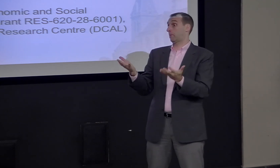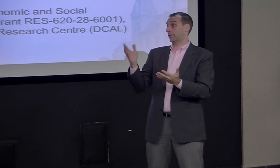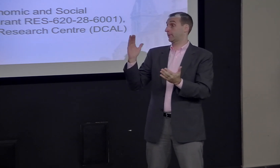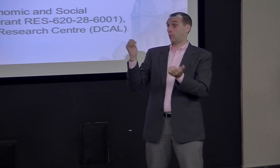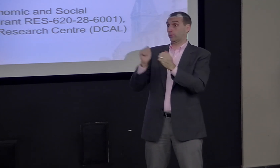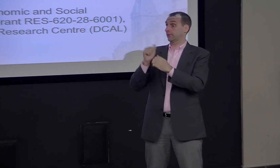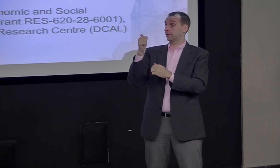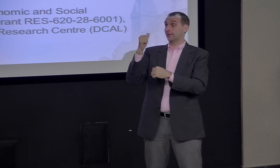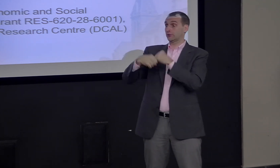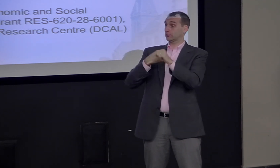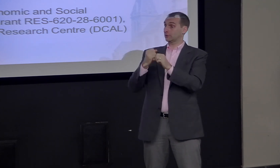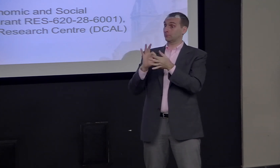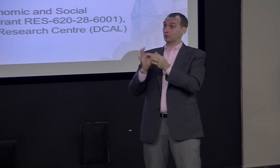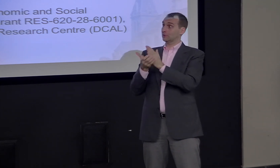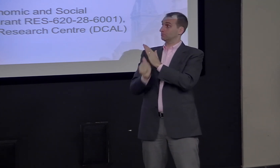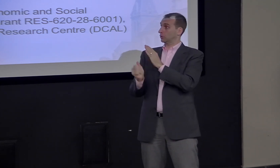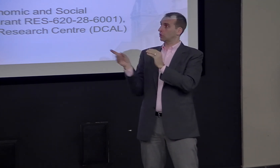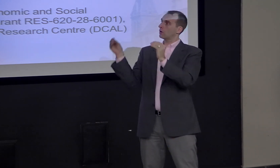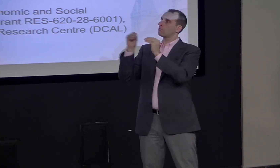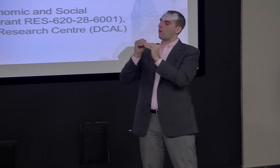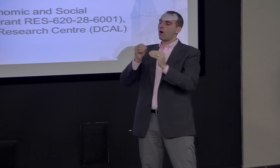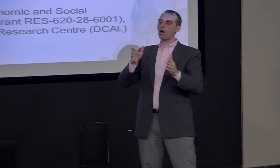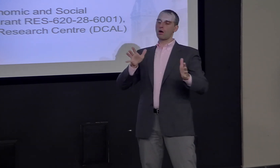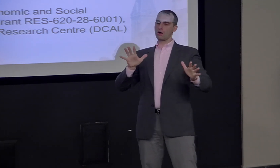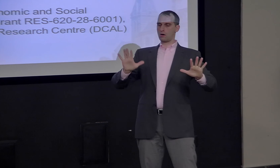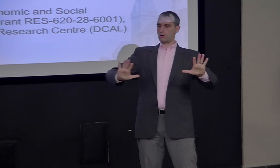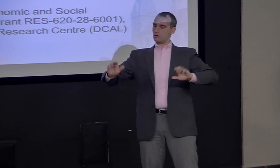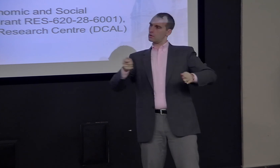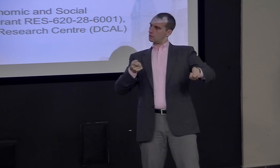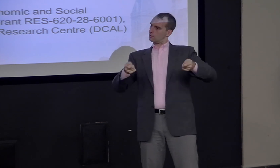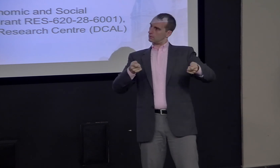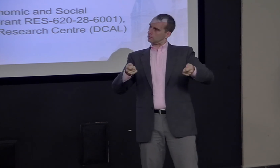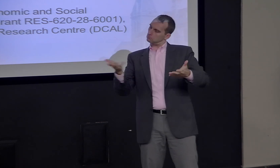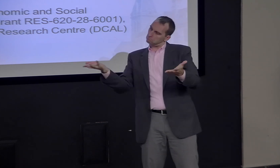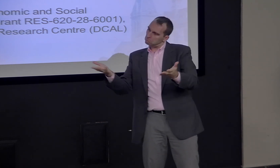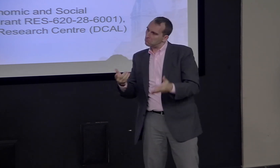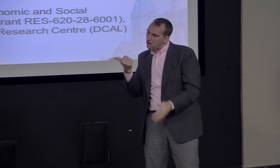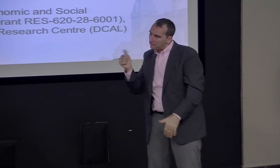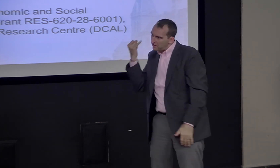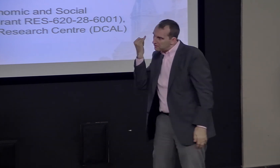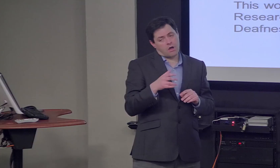been immersed in it, with somebody that may be working as an interpreter for 10 years?